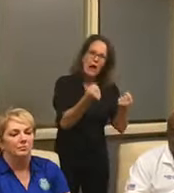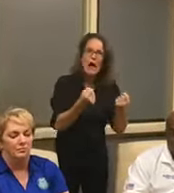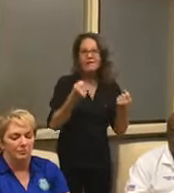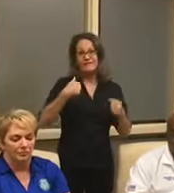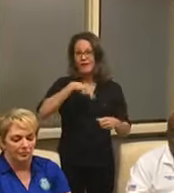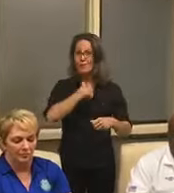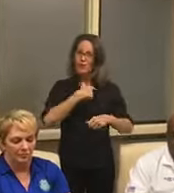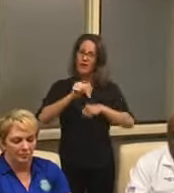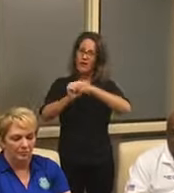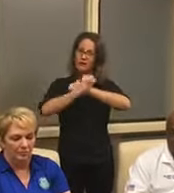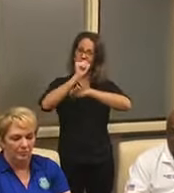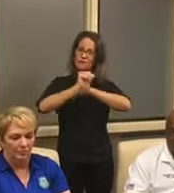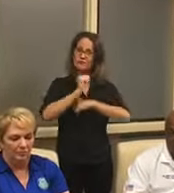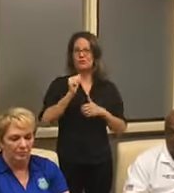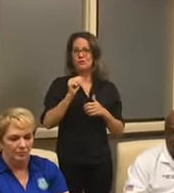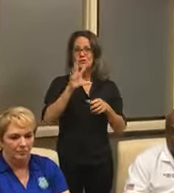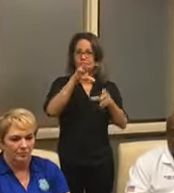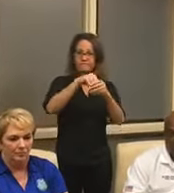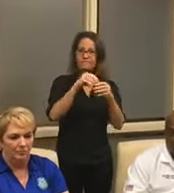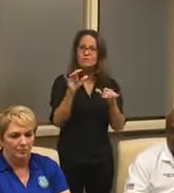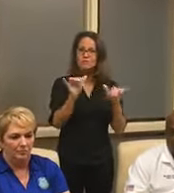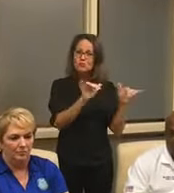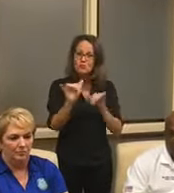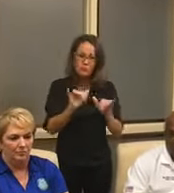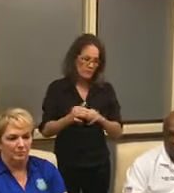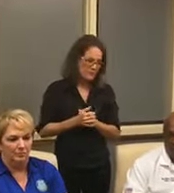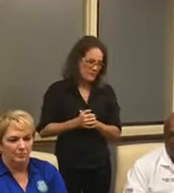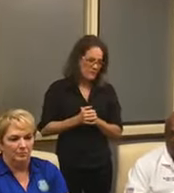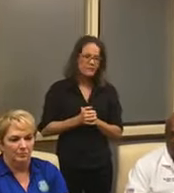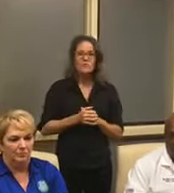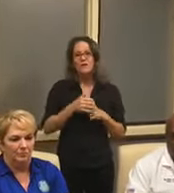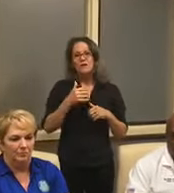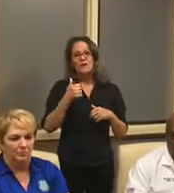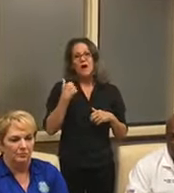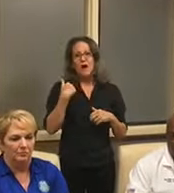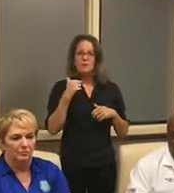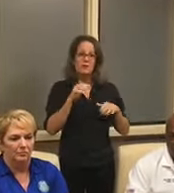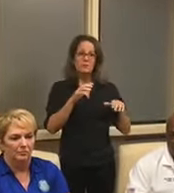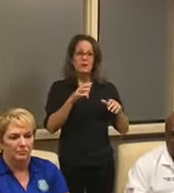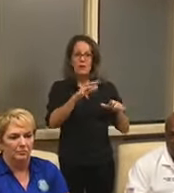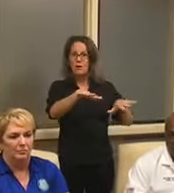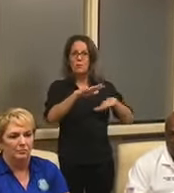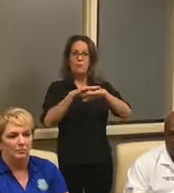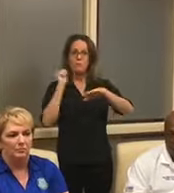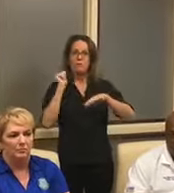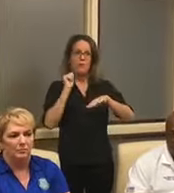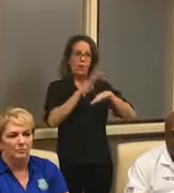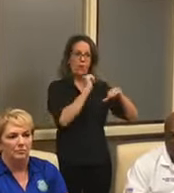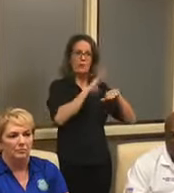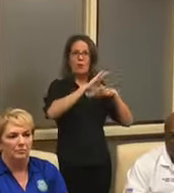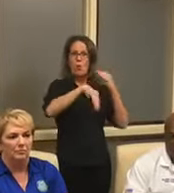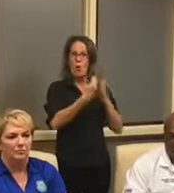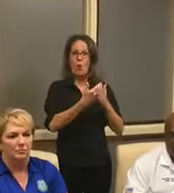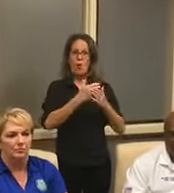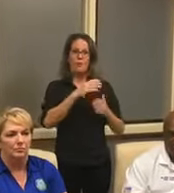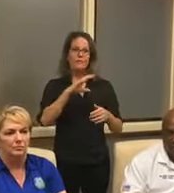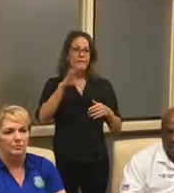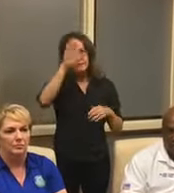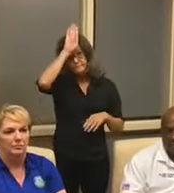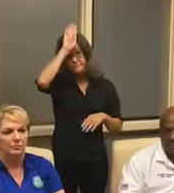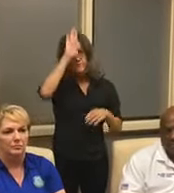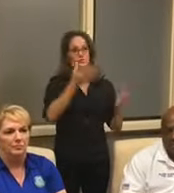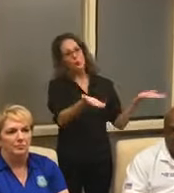we feel so strongly about this that in about an hour, I'll be pulling all of my units off the streets because the wind speeds are approaching 45 to 50